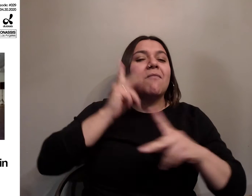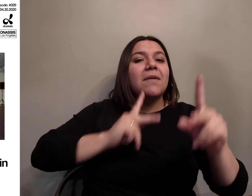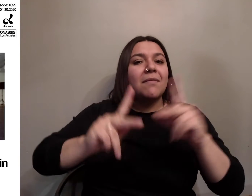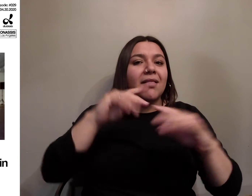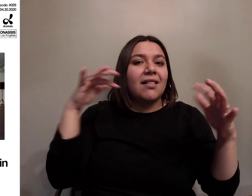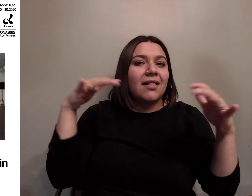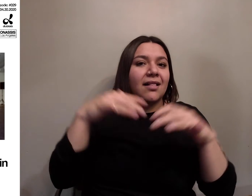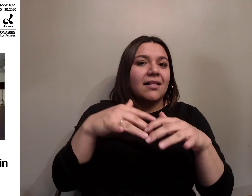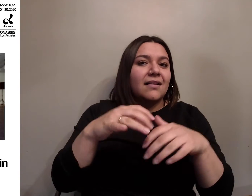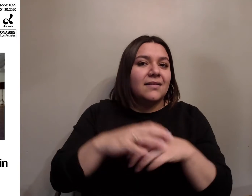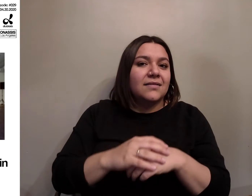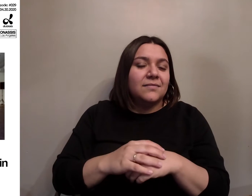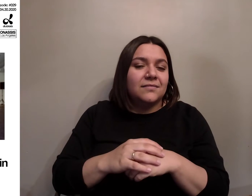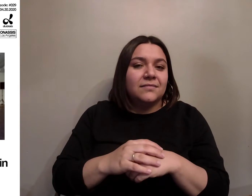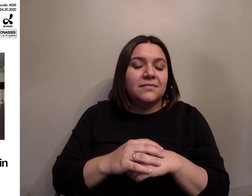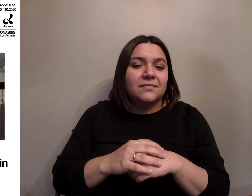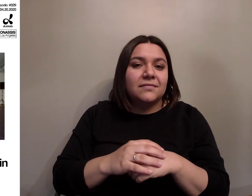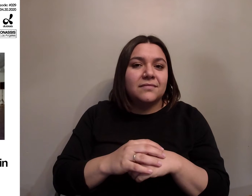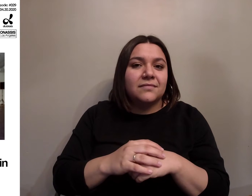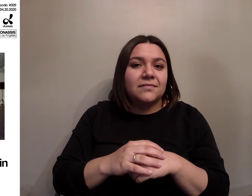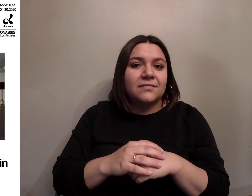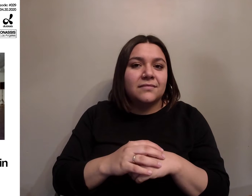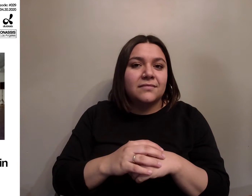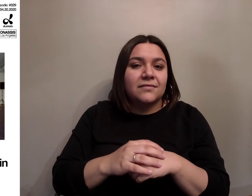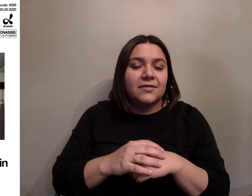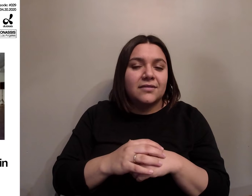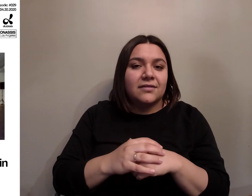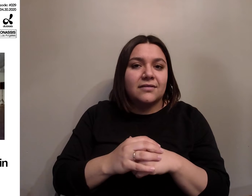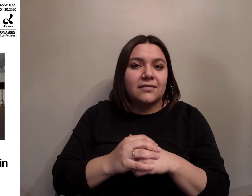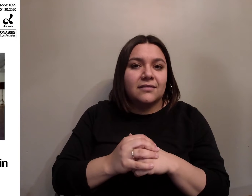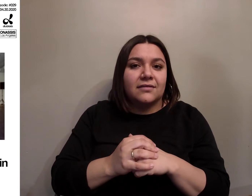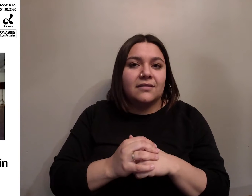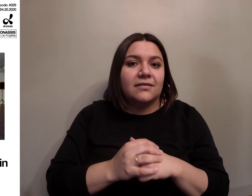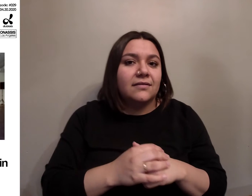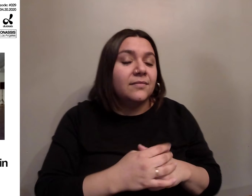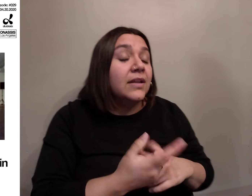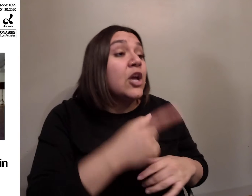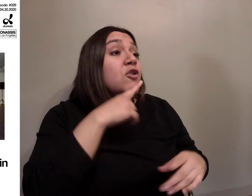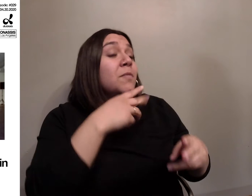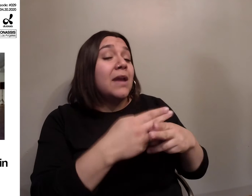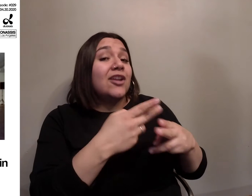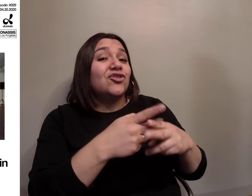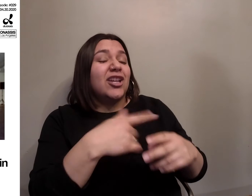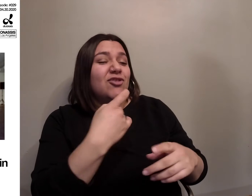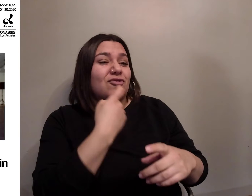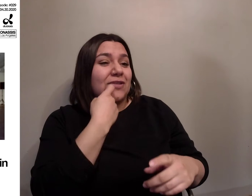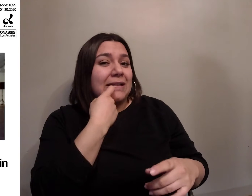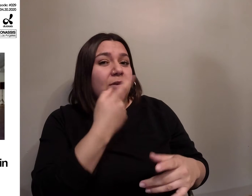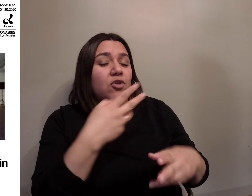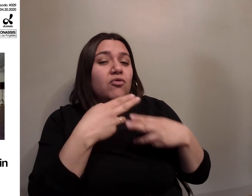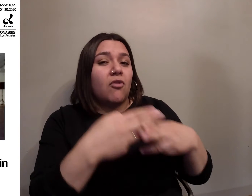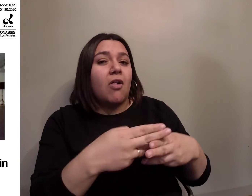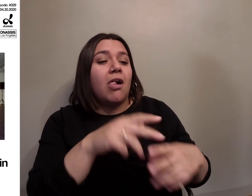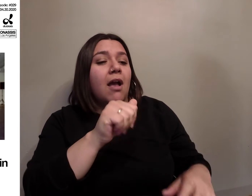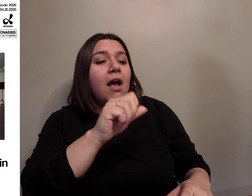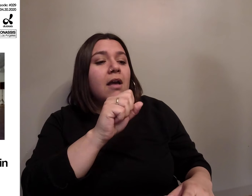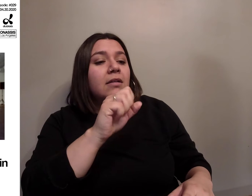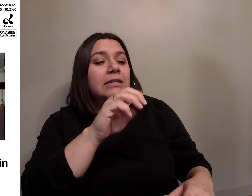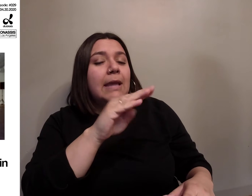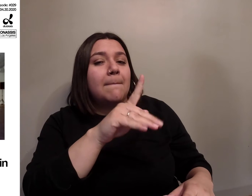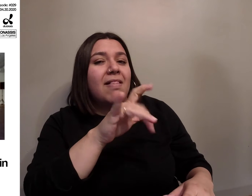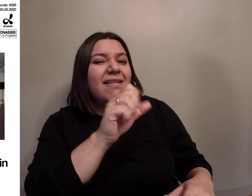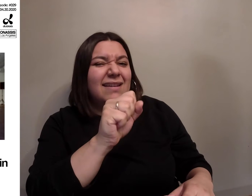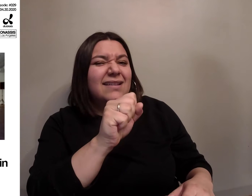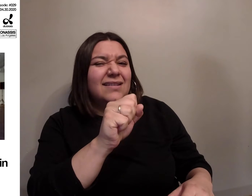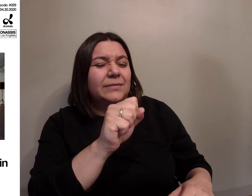together in that space. I was interested to read about, and you mentioned it a moment ago, what you call